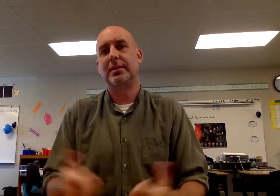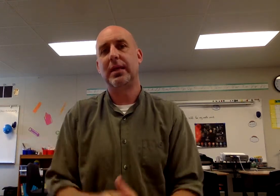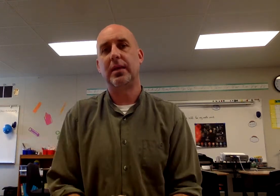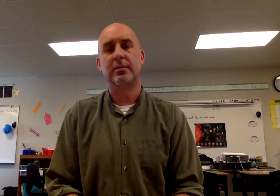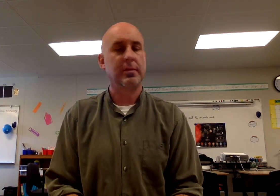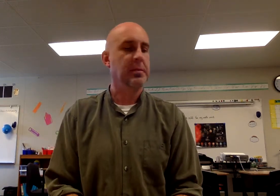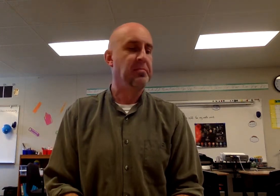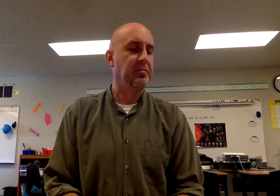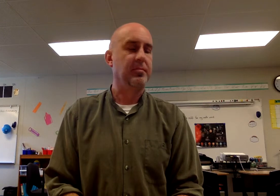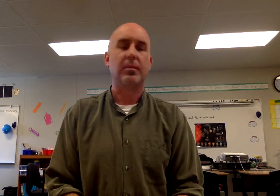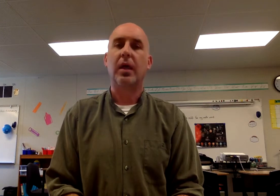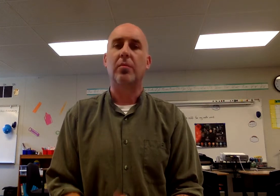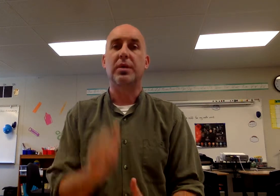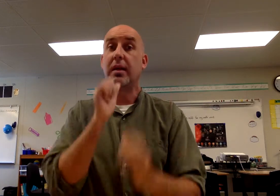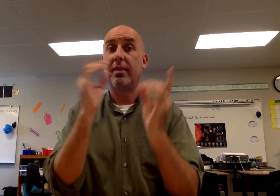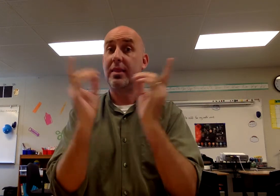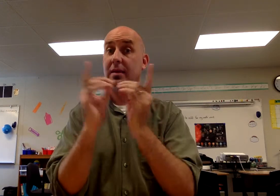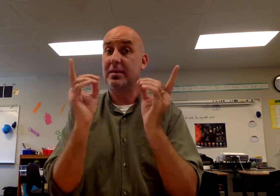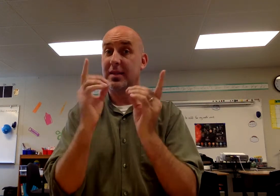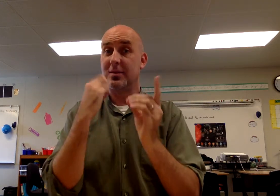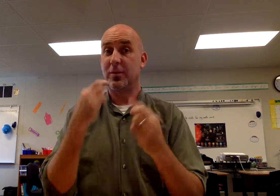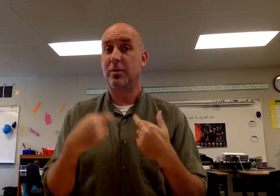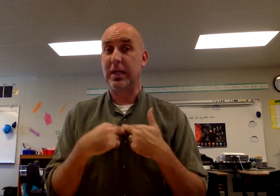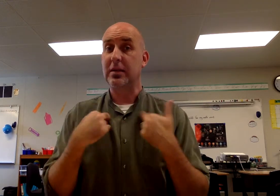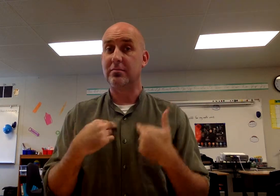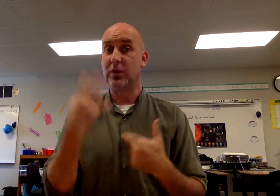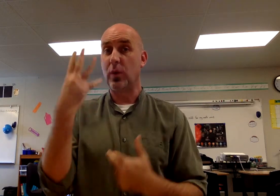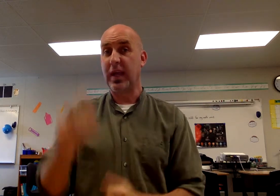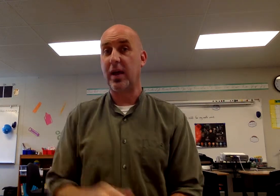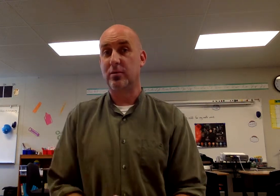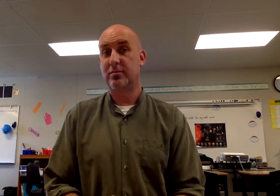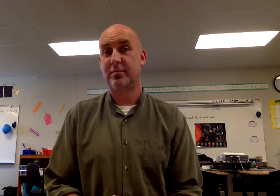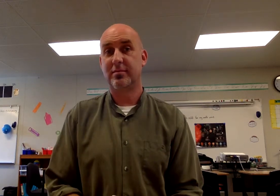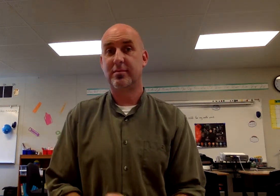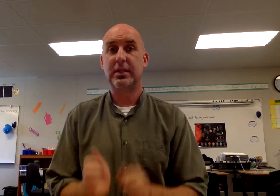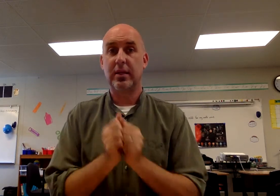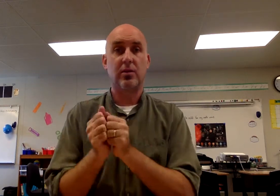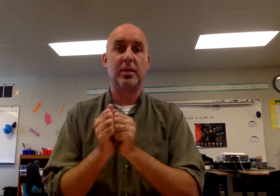day. But not this. That's for like going out together on a date.